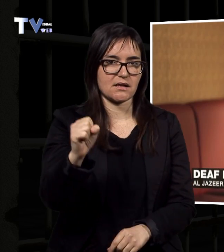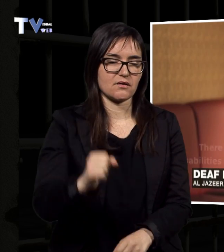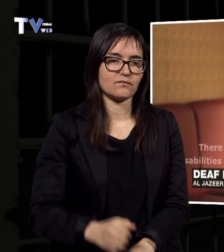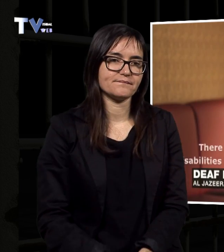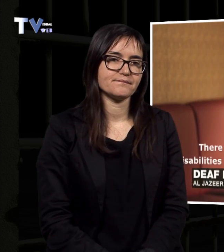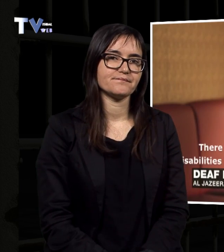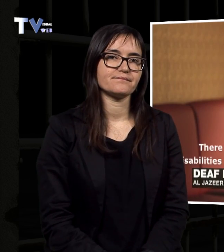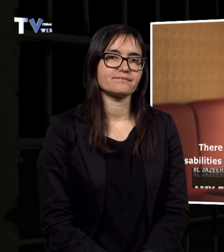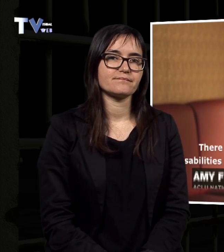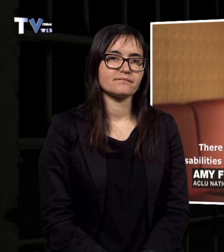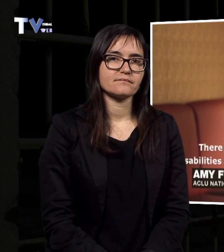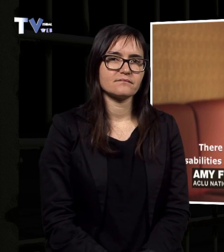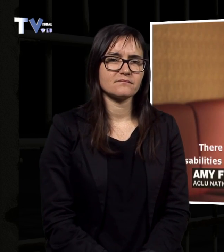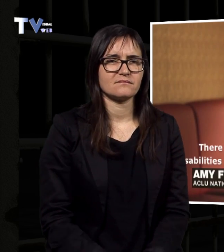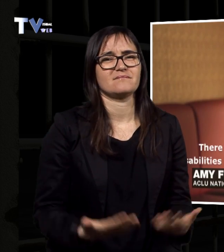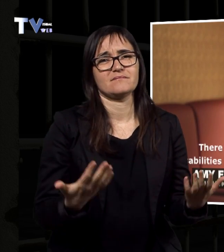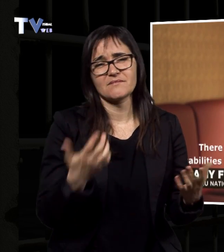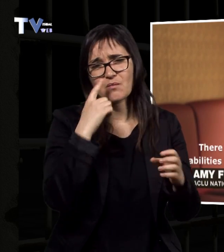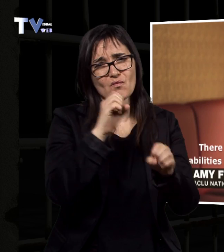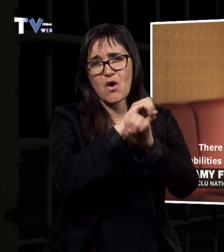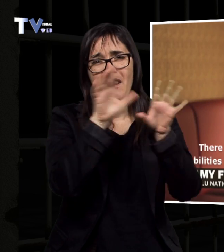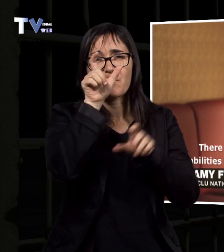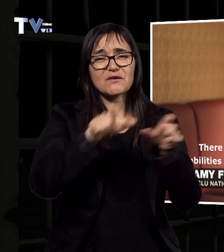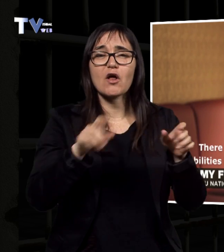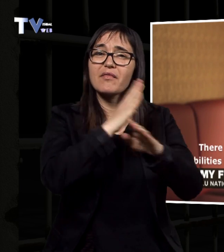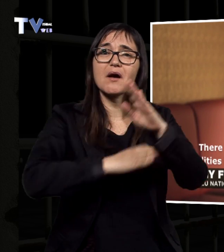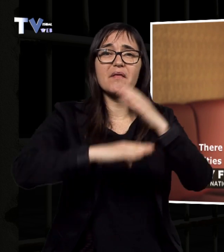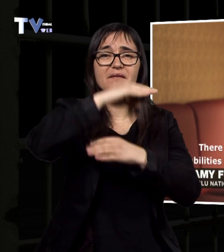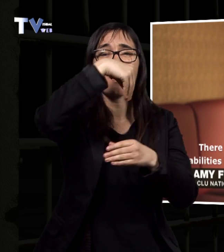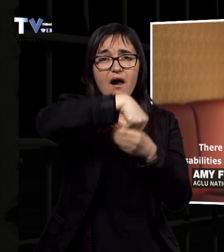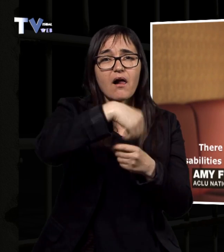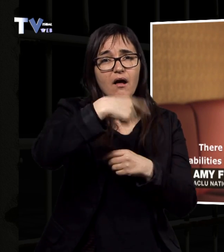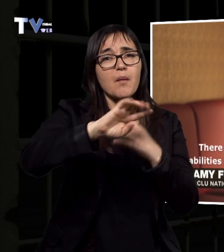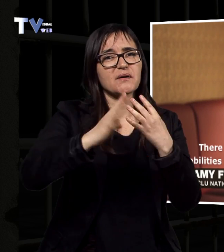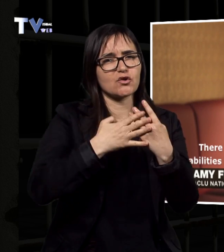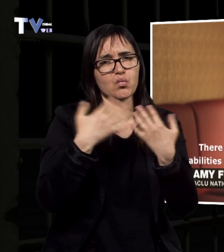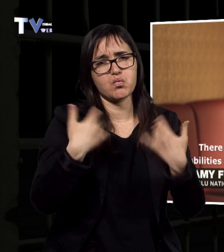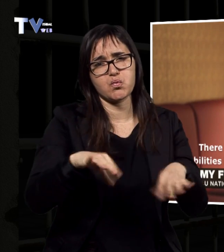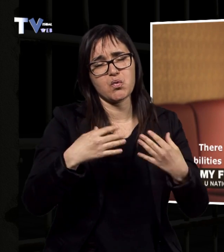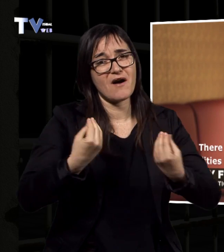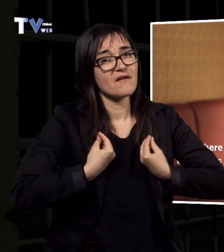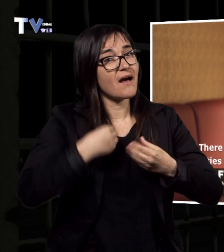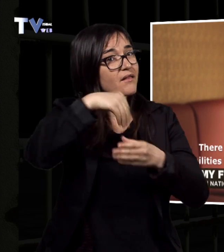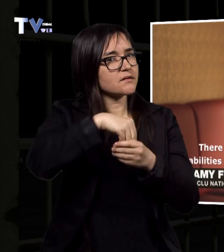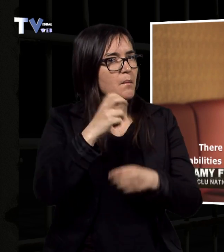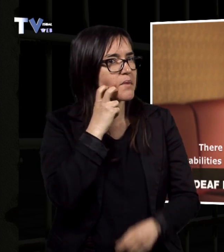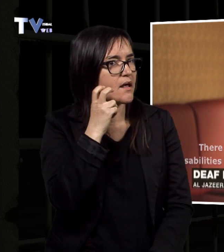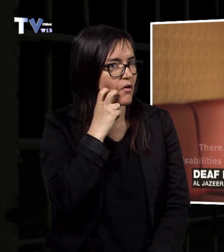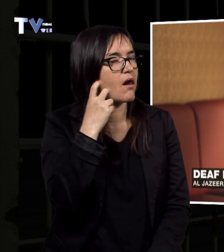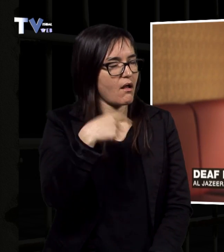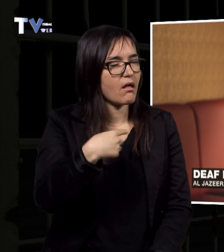There's no question that individuals with disabilities in prisons and jails face a very